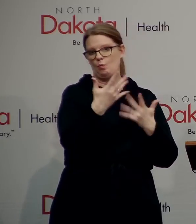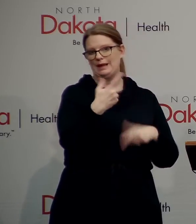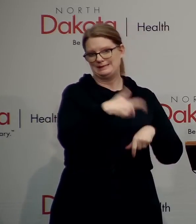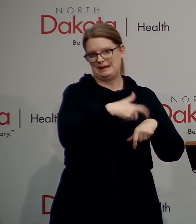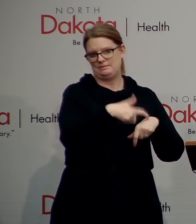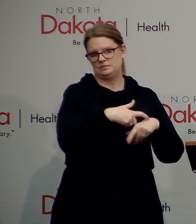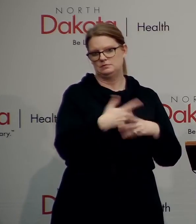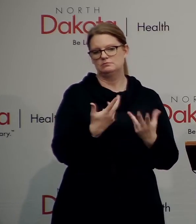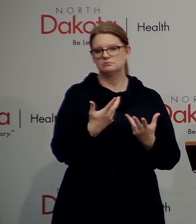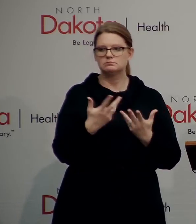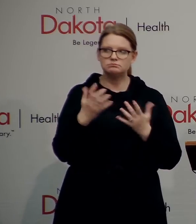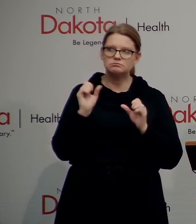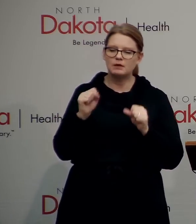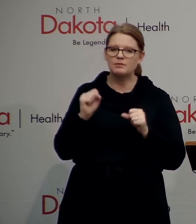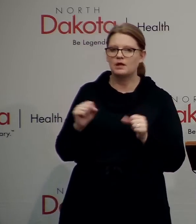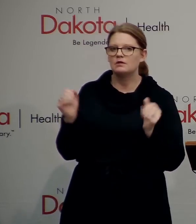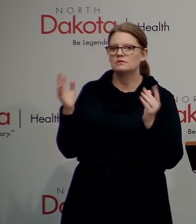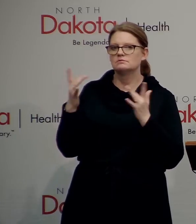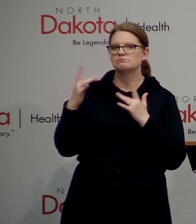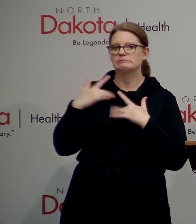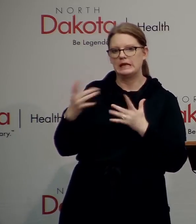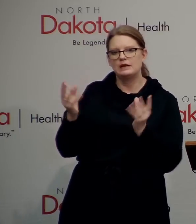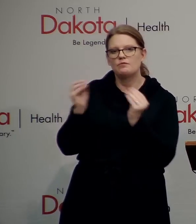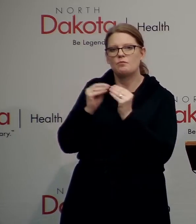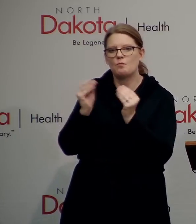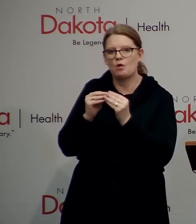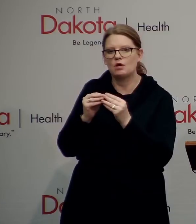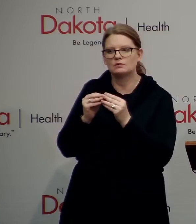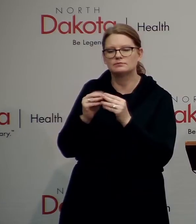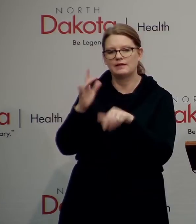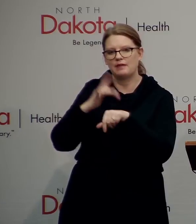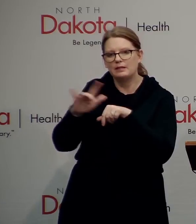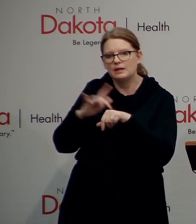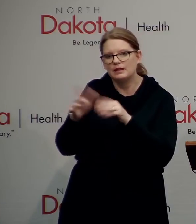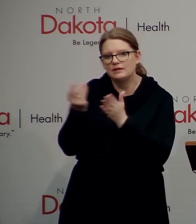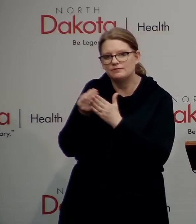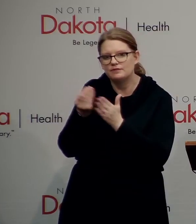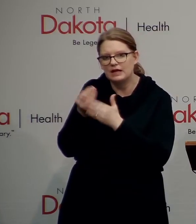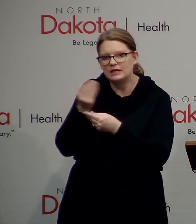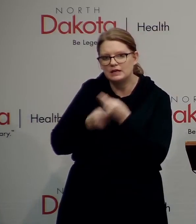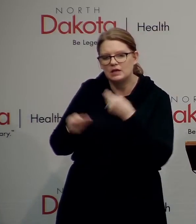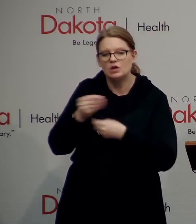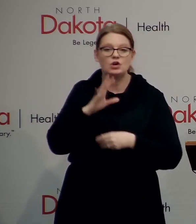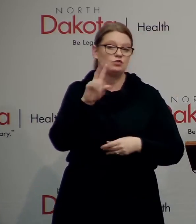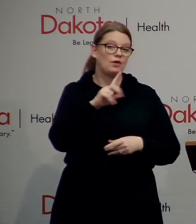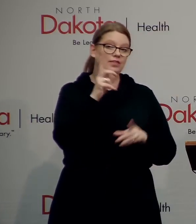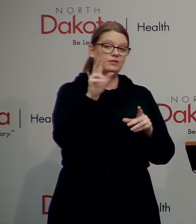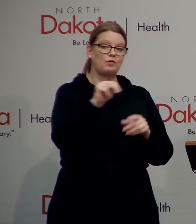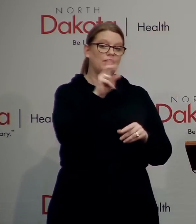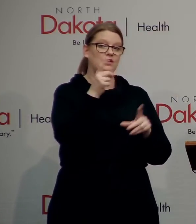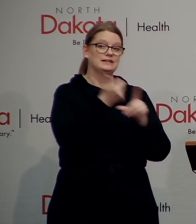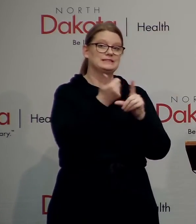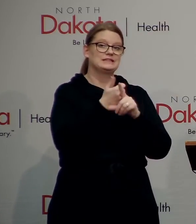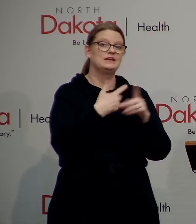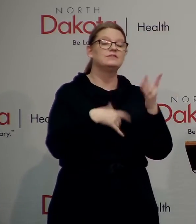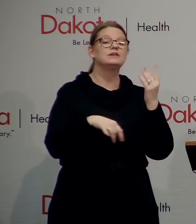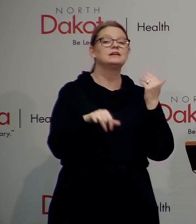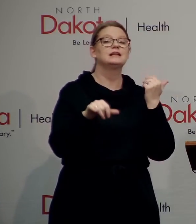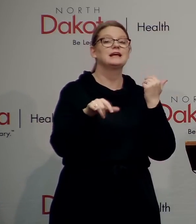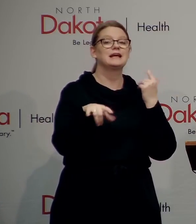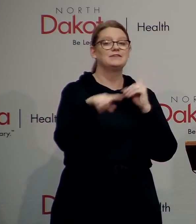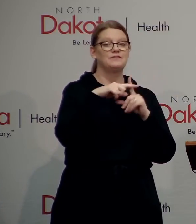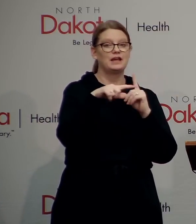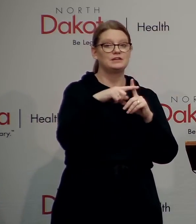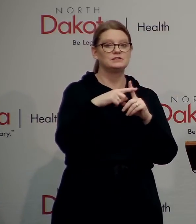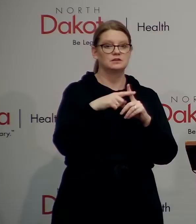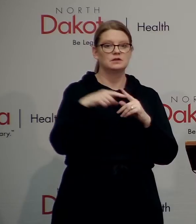and have more of a likelihood of receiving that funding. And again, I want to emphasize that North Dakota has an advantage in being agile and nimble in order to organize